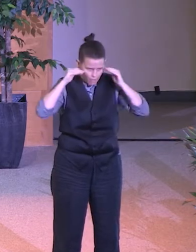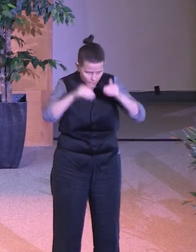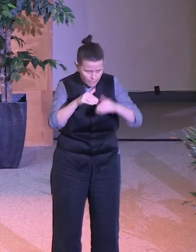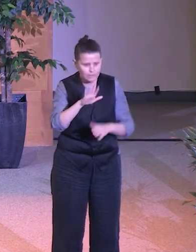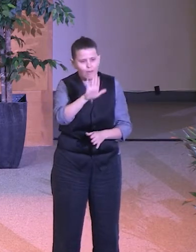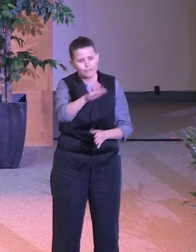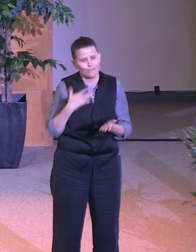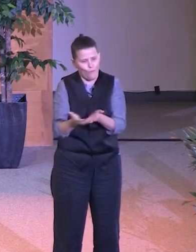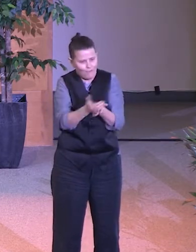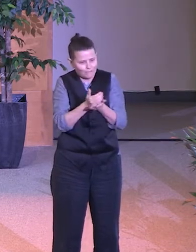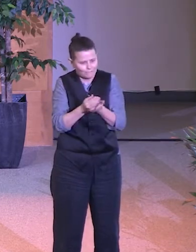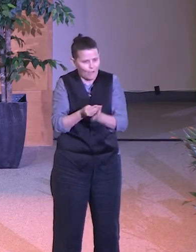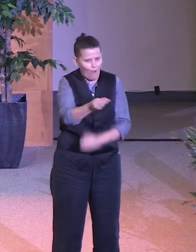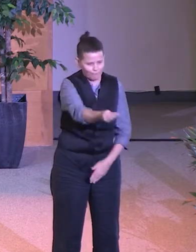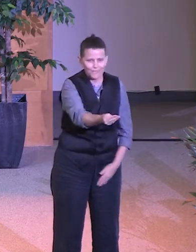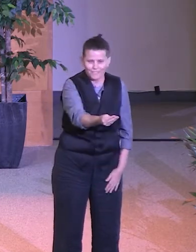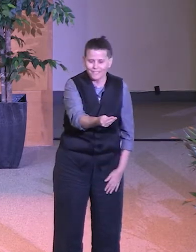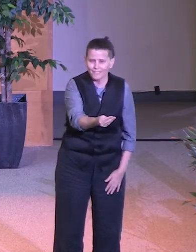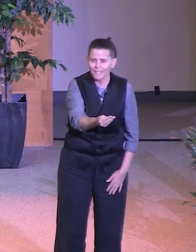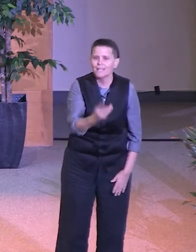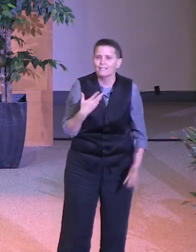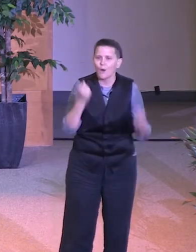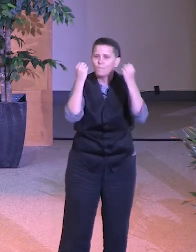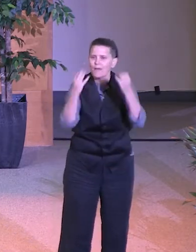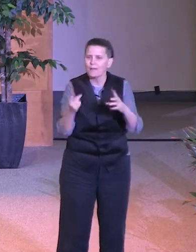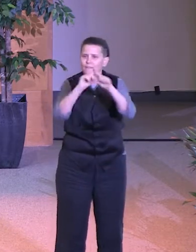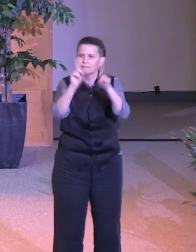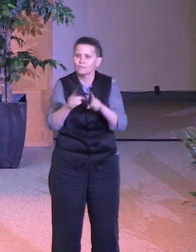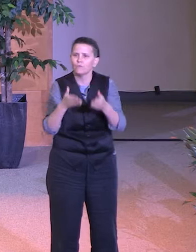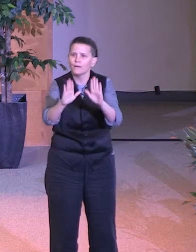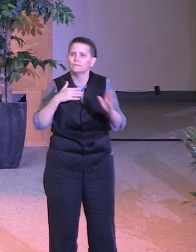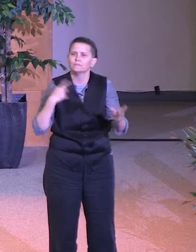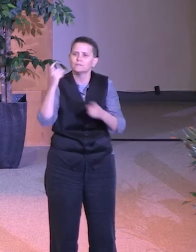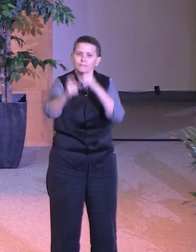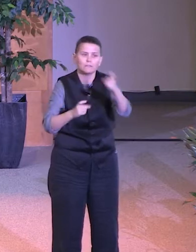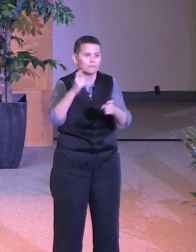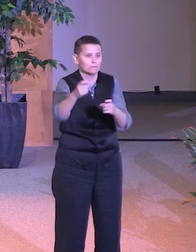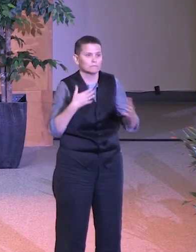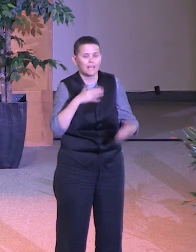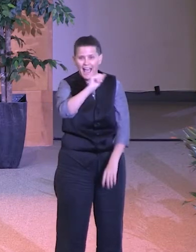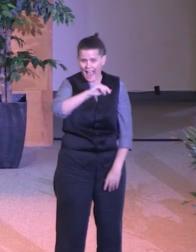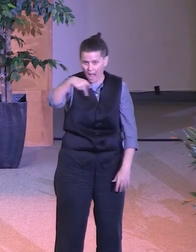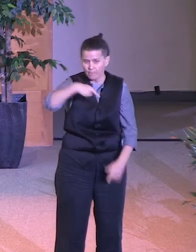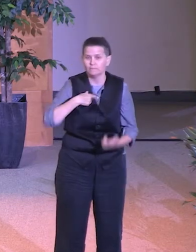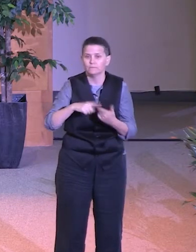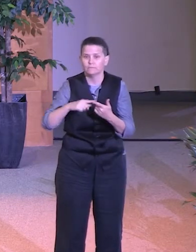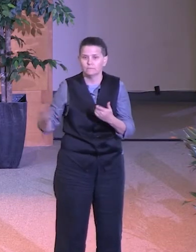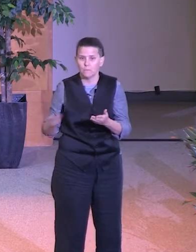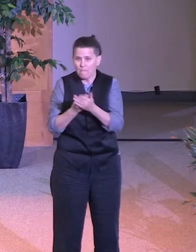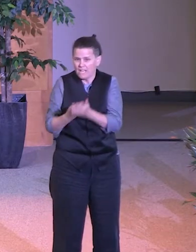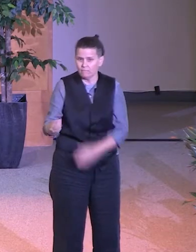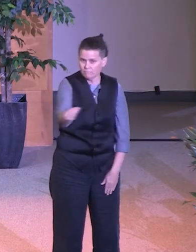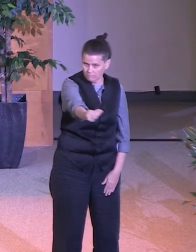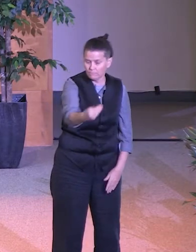ushers come forth, there are many ways that you can give. You can give via the app, You can give because you're here. You can write a